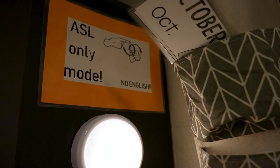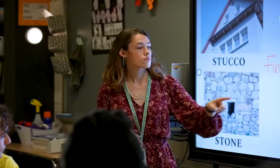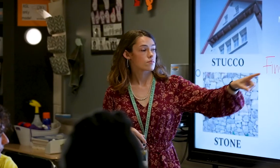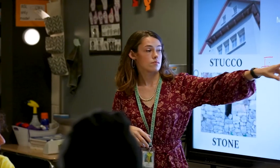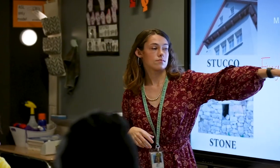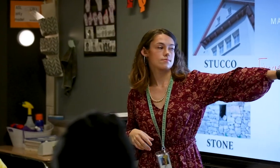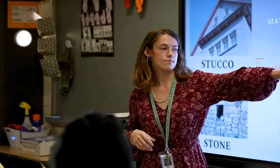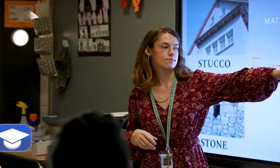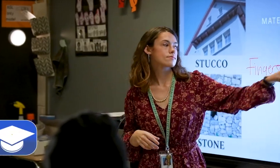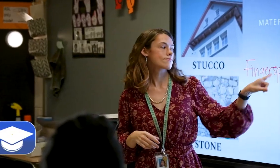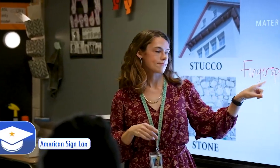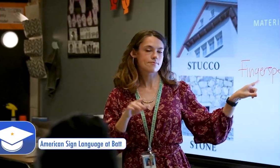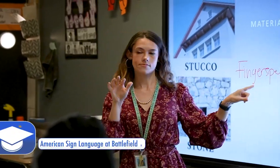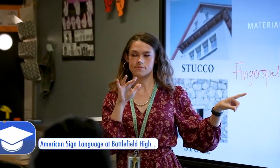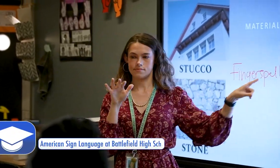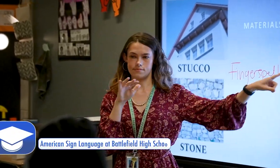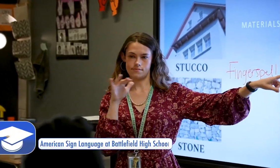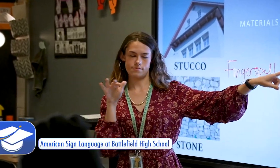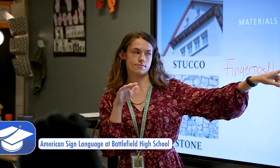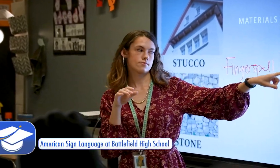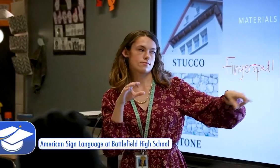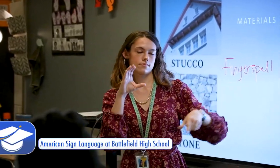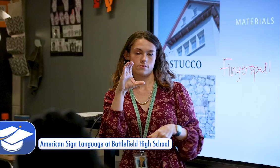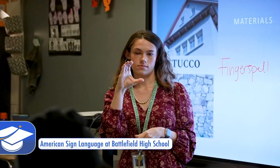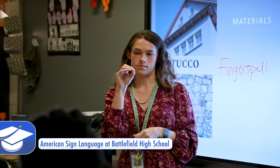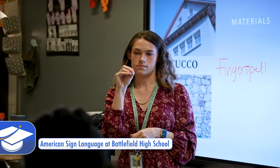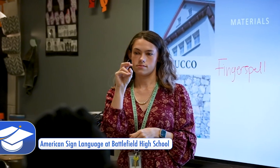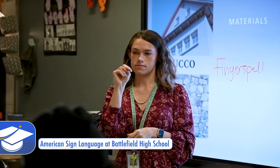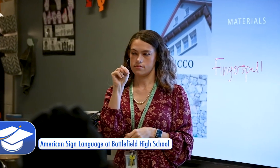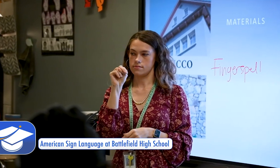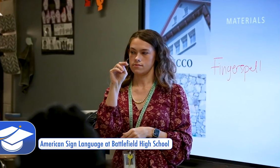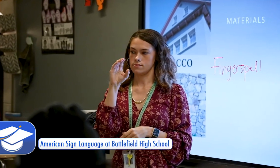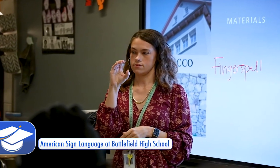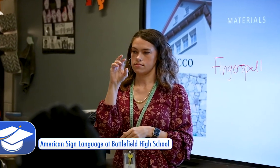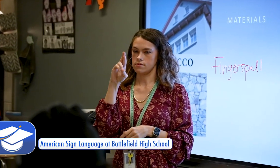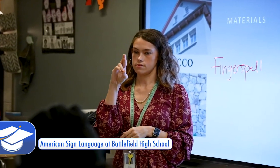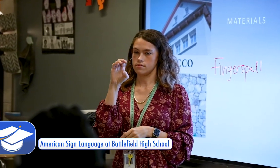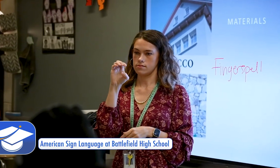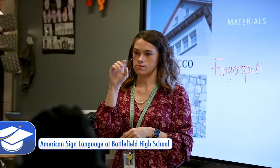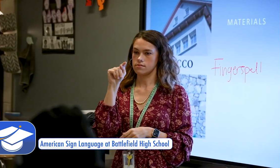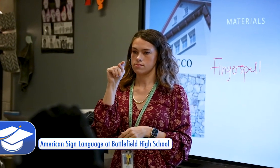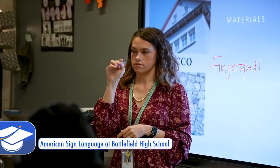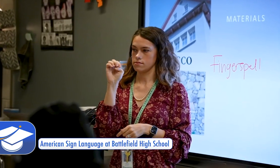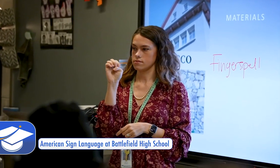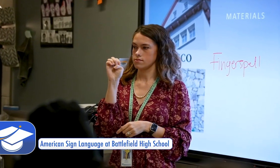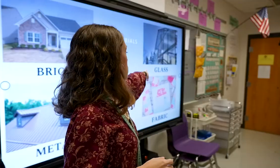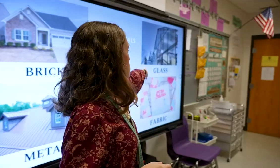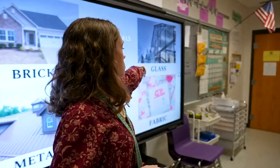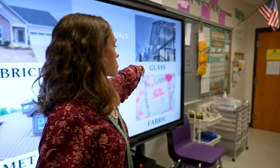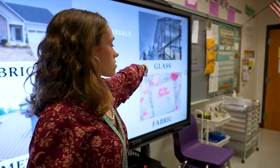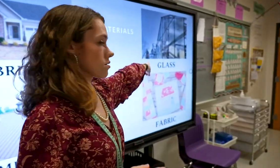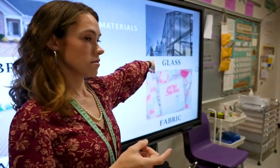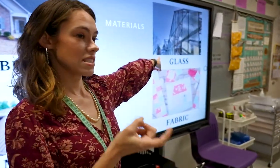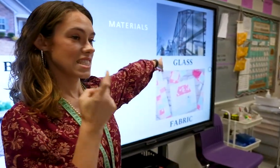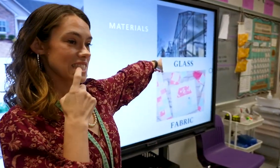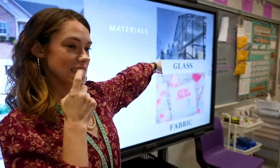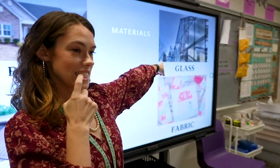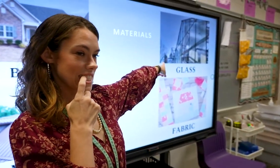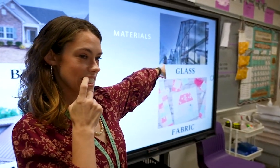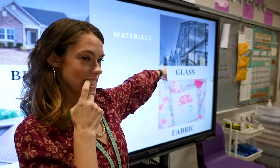So today's lesson is on what houses are made of and recognizing the materials they're made